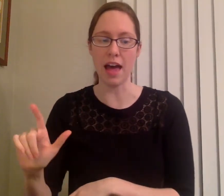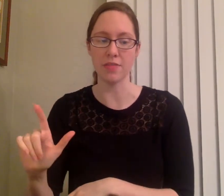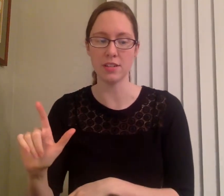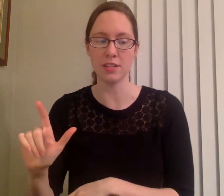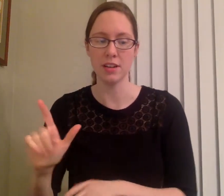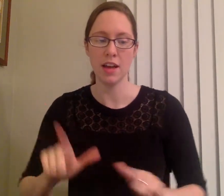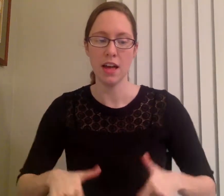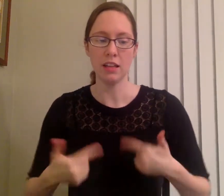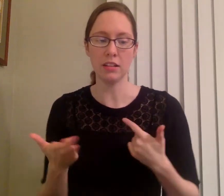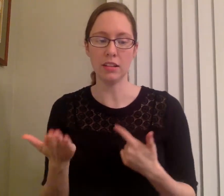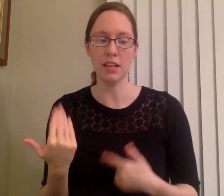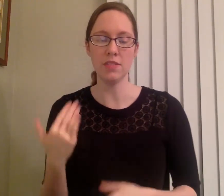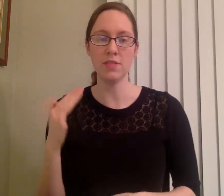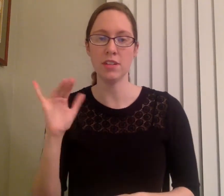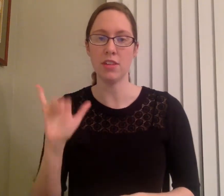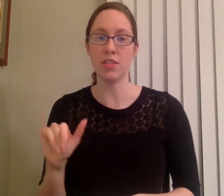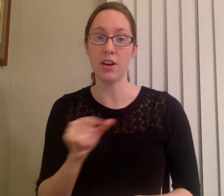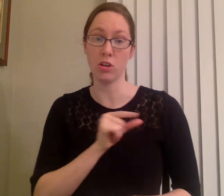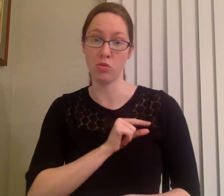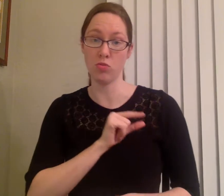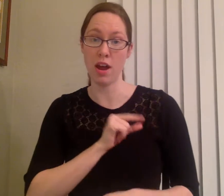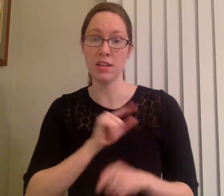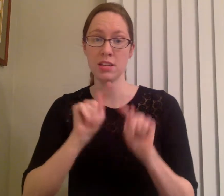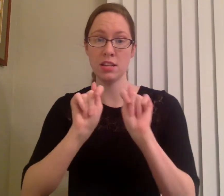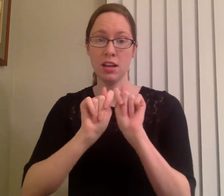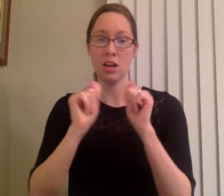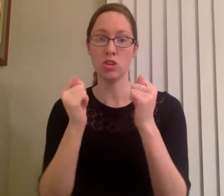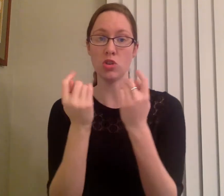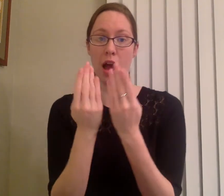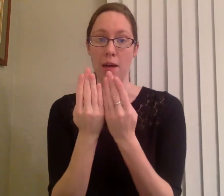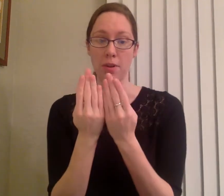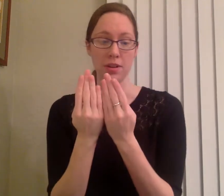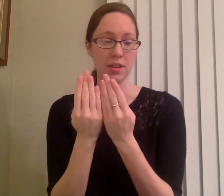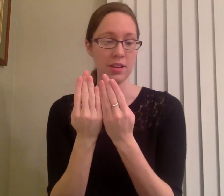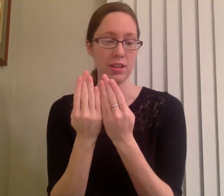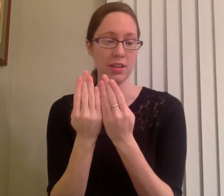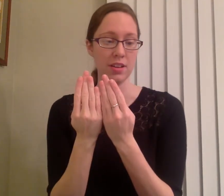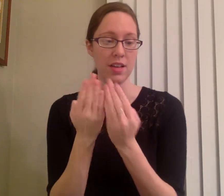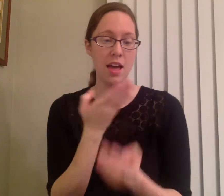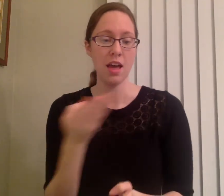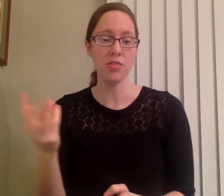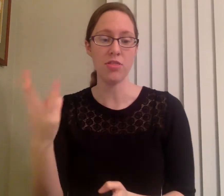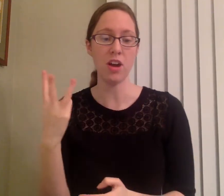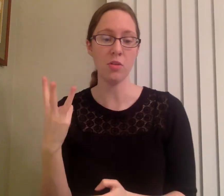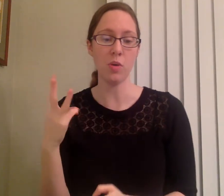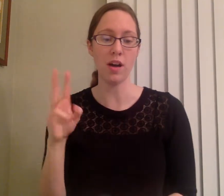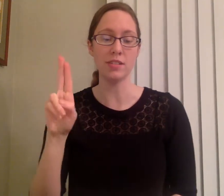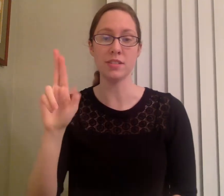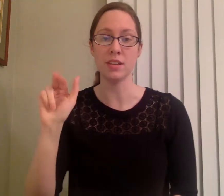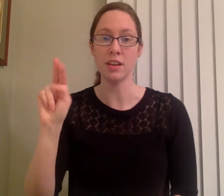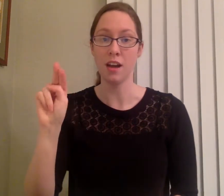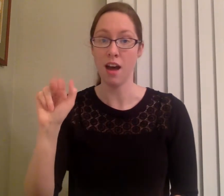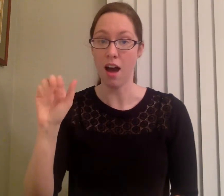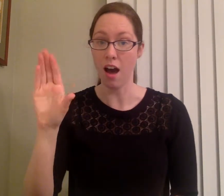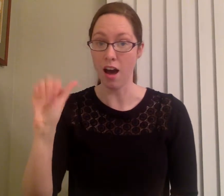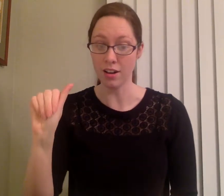left, lived the Grunt tribe. There was